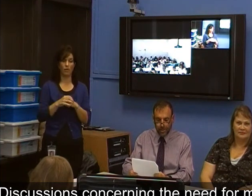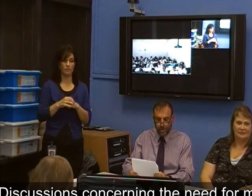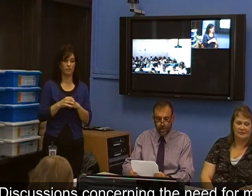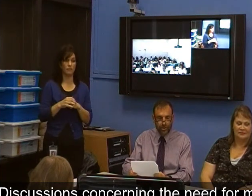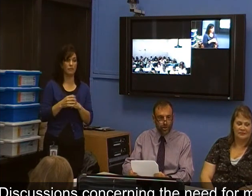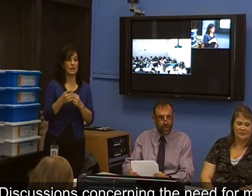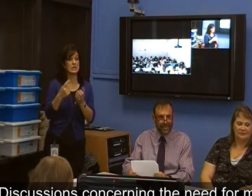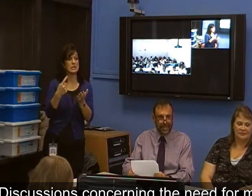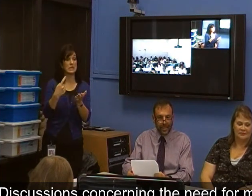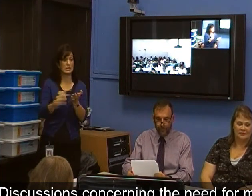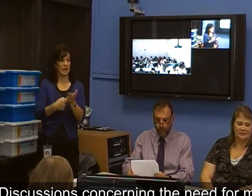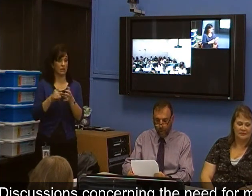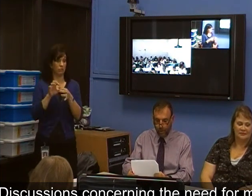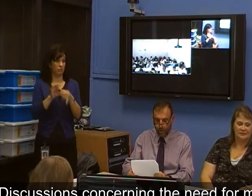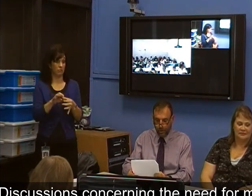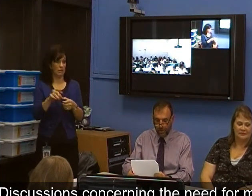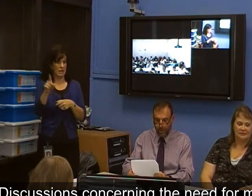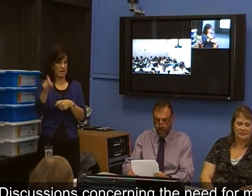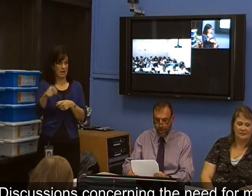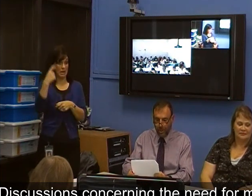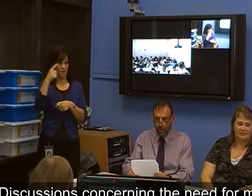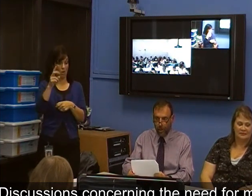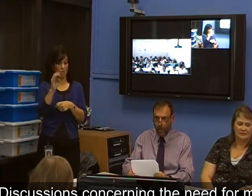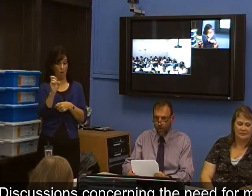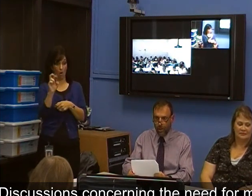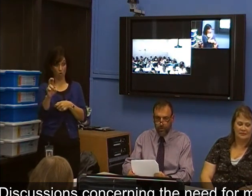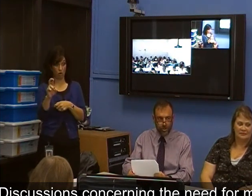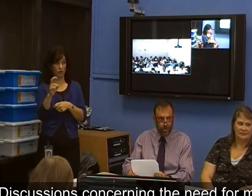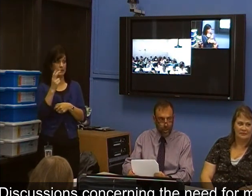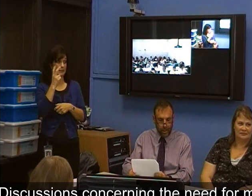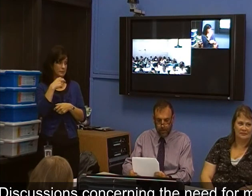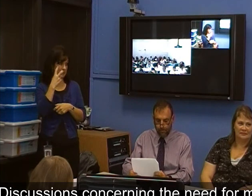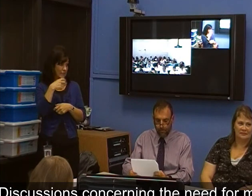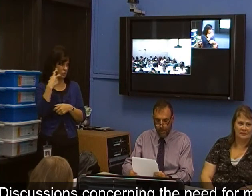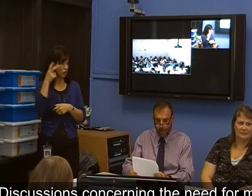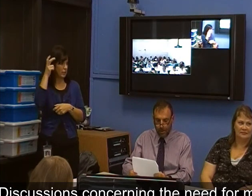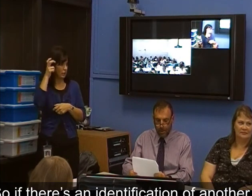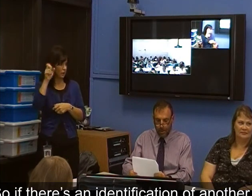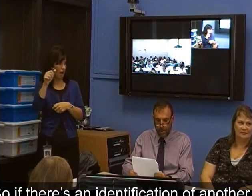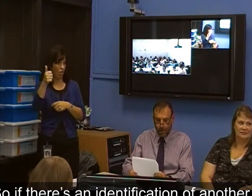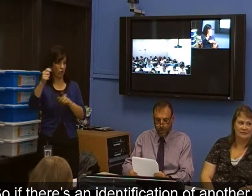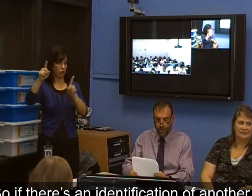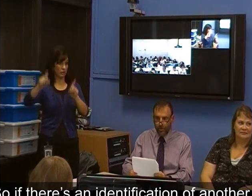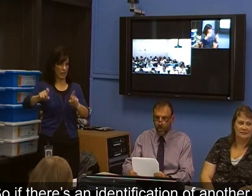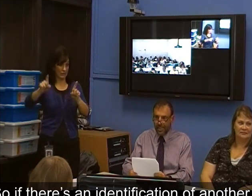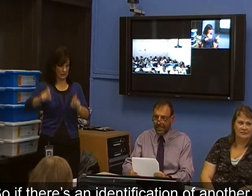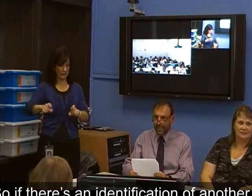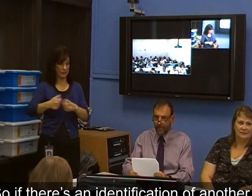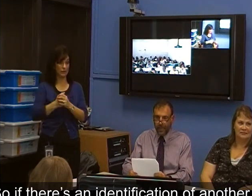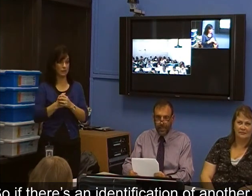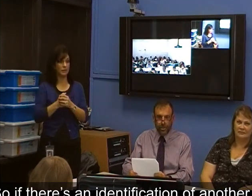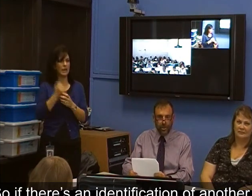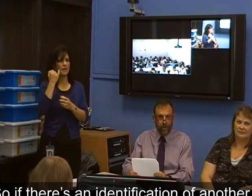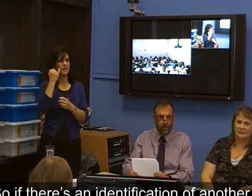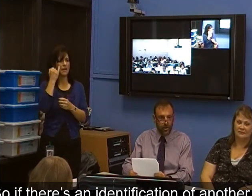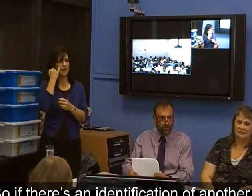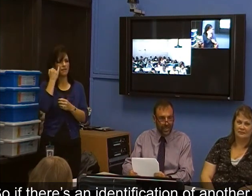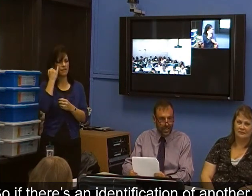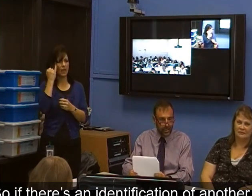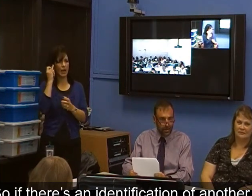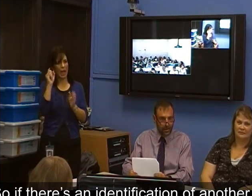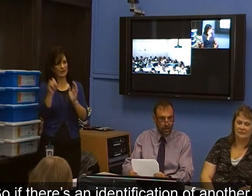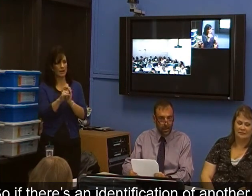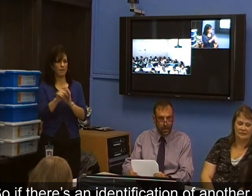Discussions concerning the need for motor, speech, hearing, or other screening. So if there's an identification of another